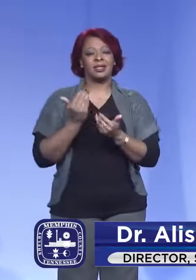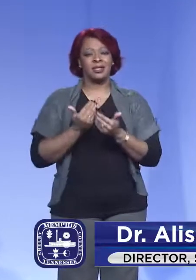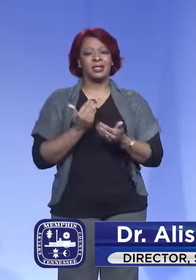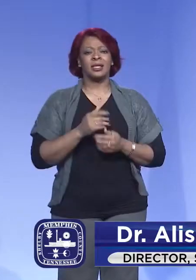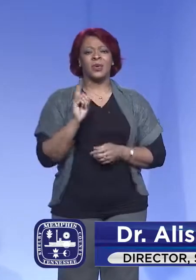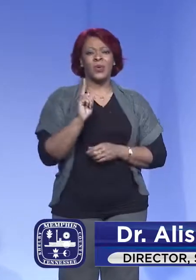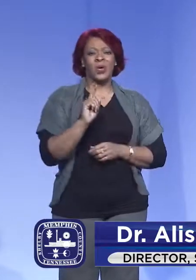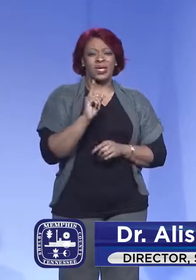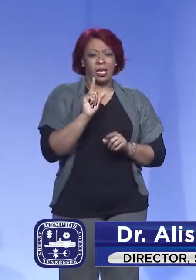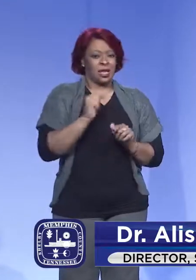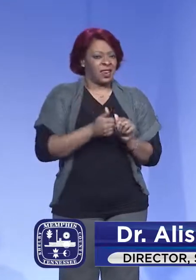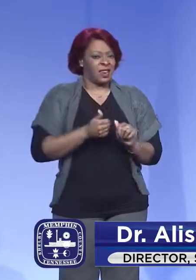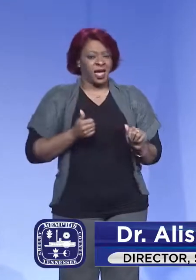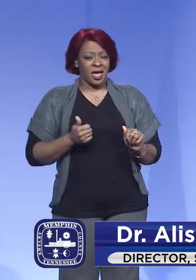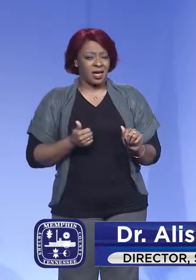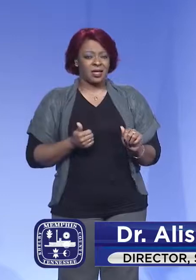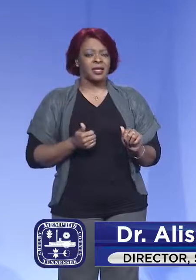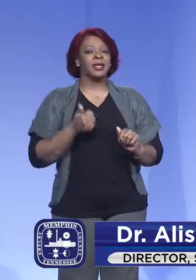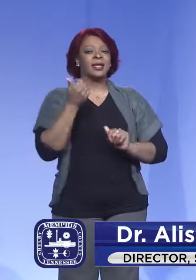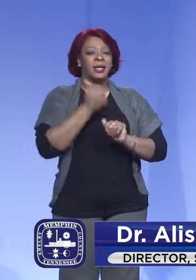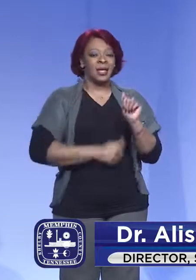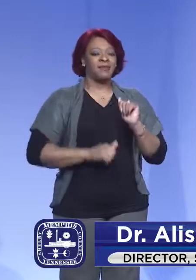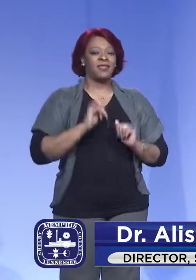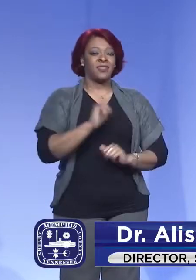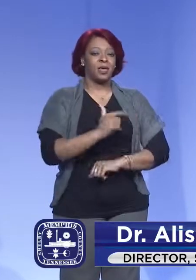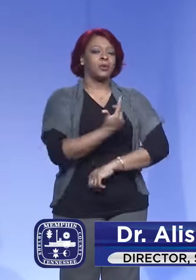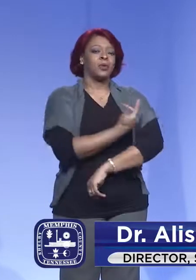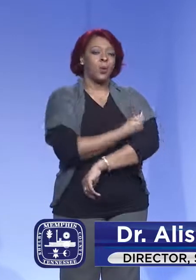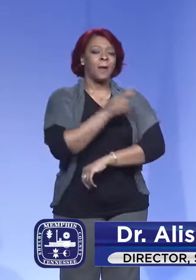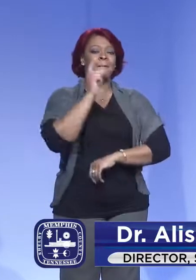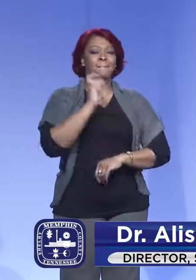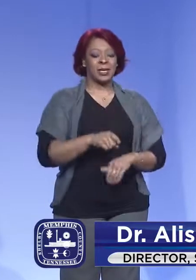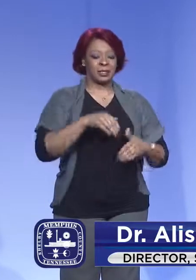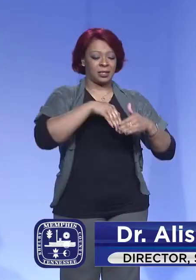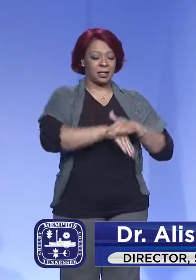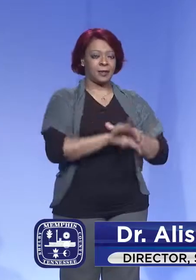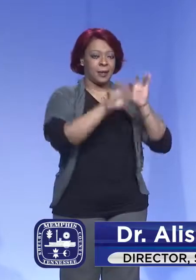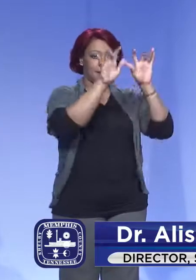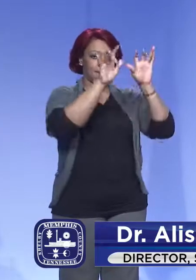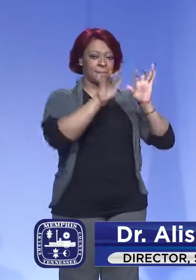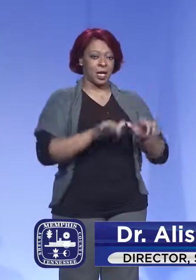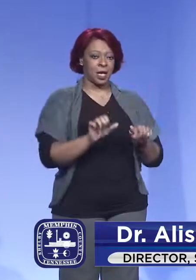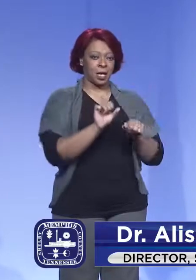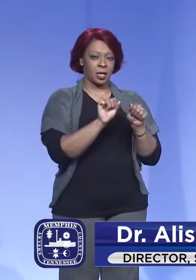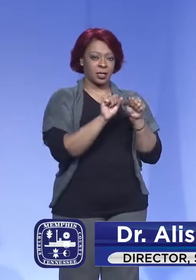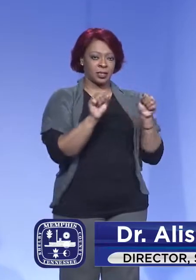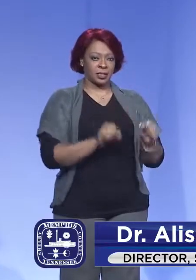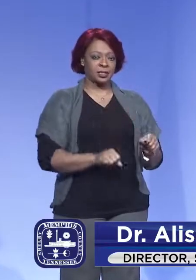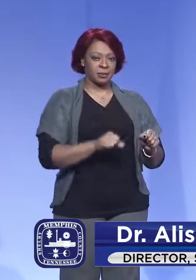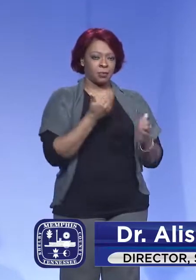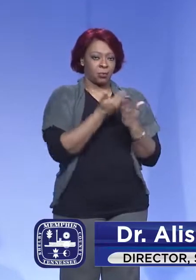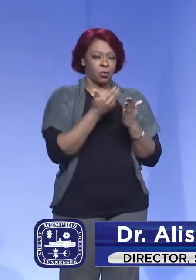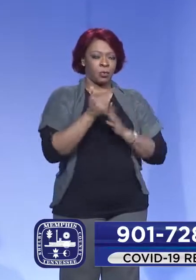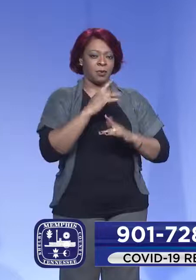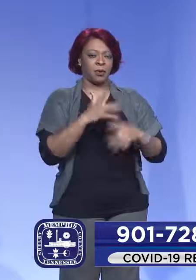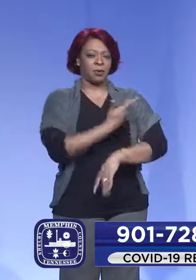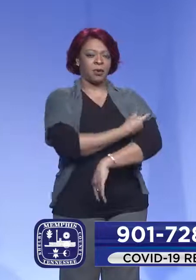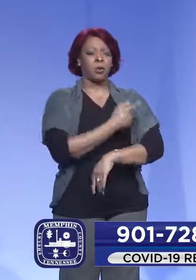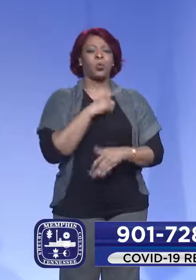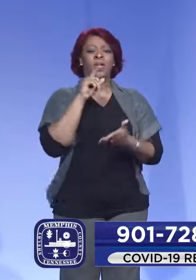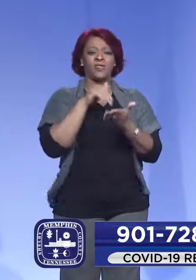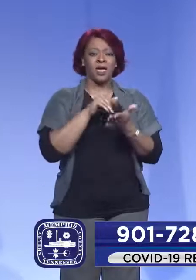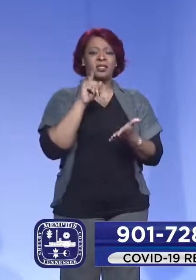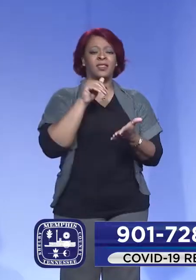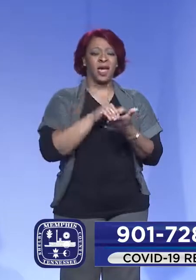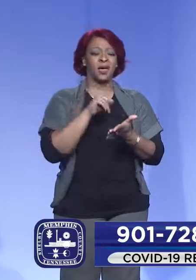a little lag is that each of those doses has to be entered into a database, and at this point we've given thousands and